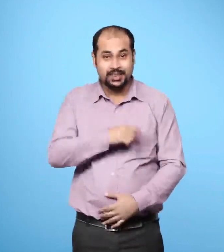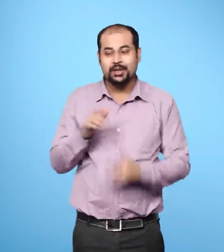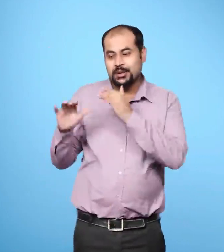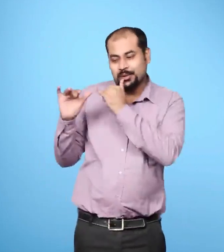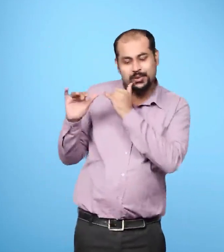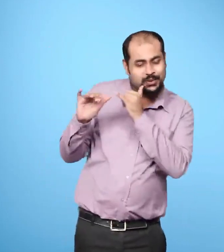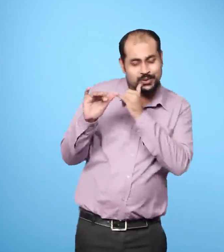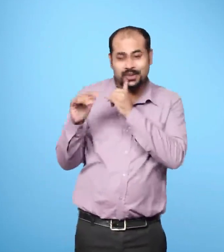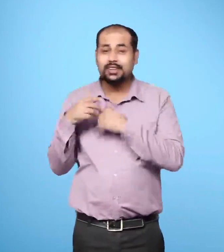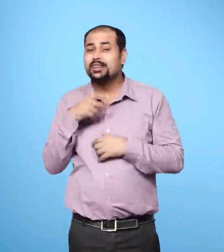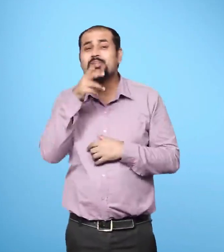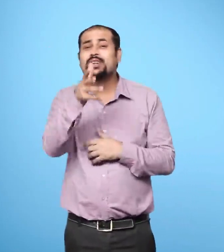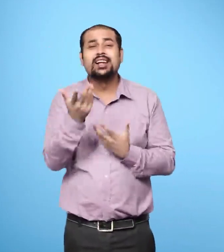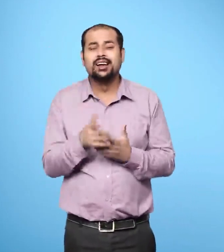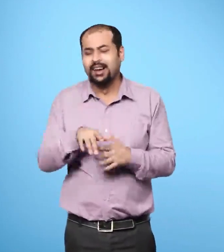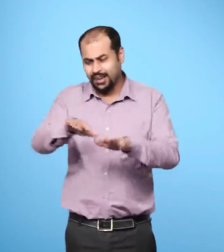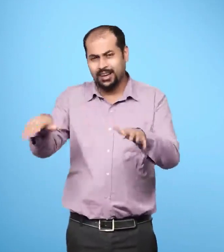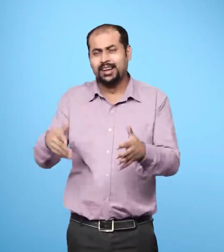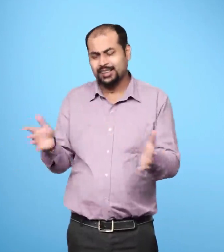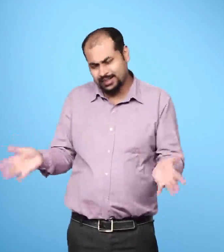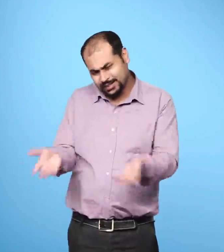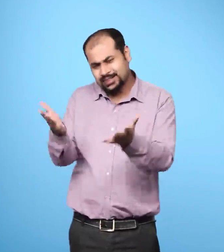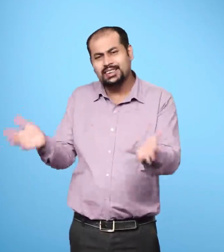"Here, enjoy your rats."